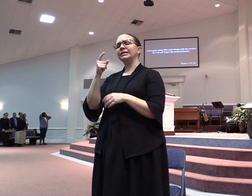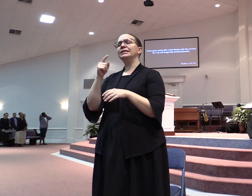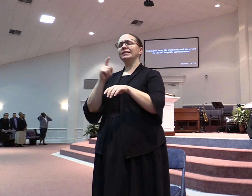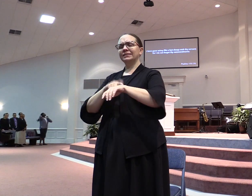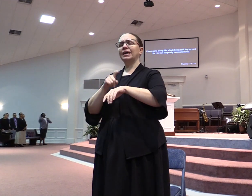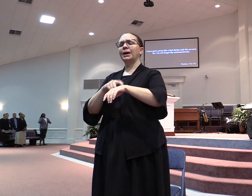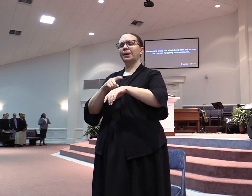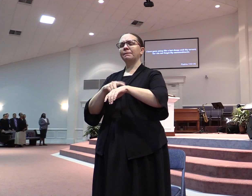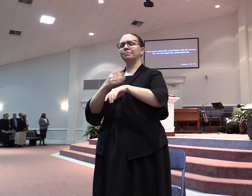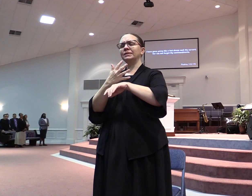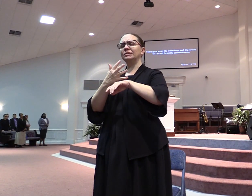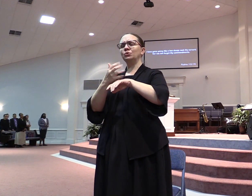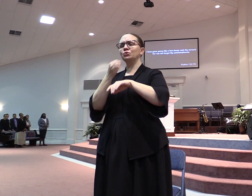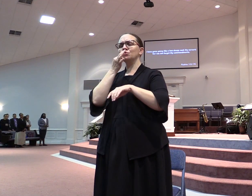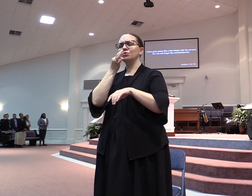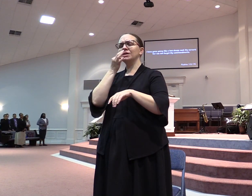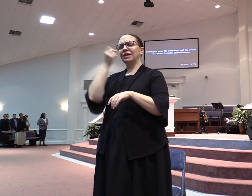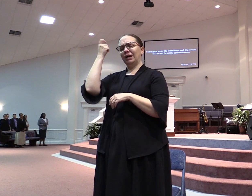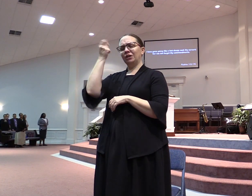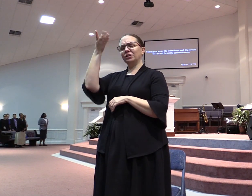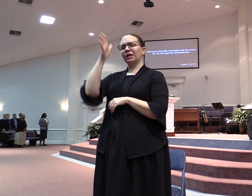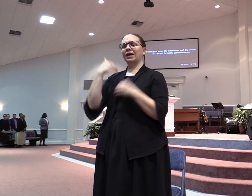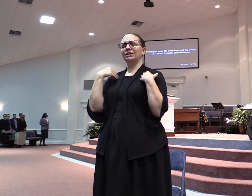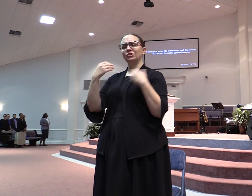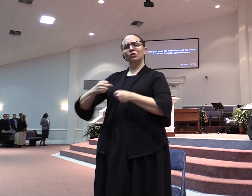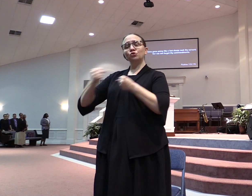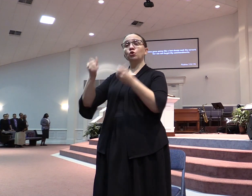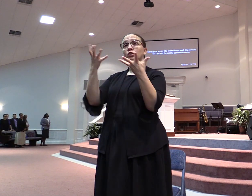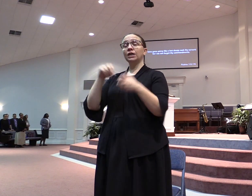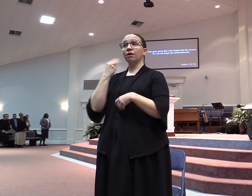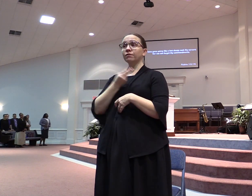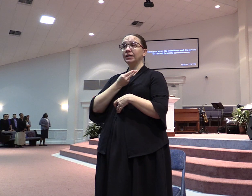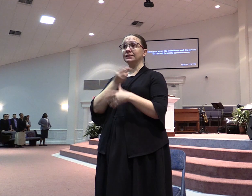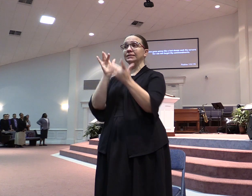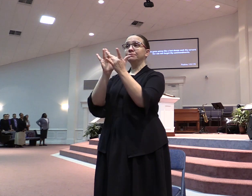hour and understanding that God has a strong desire